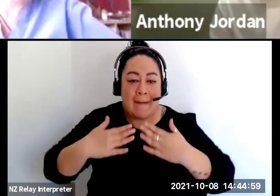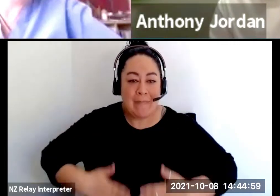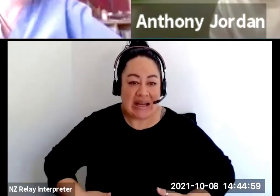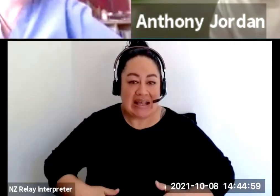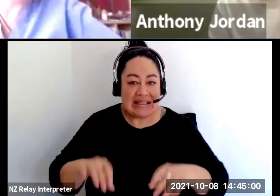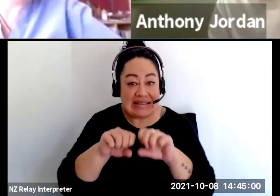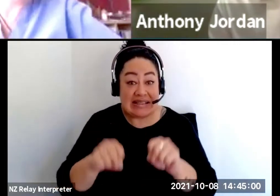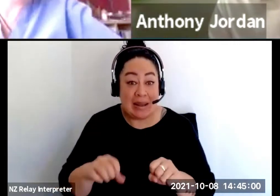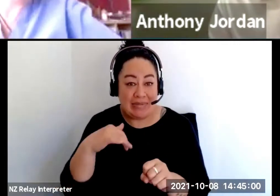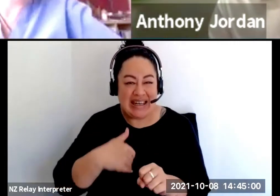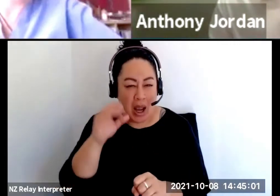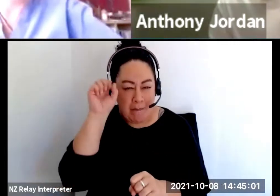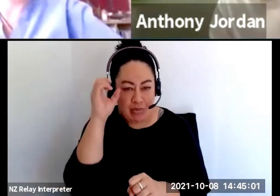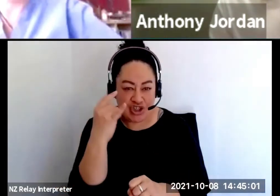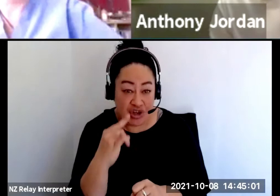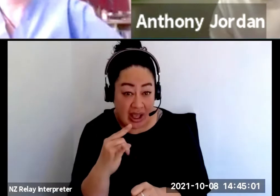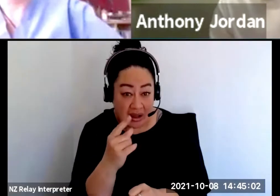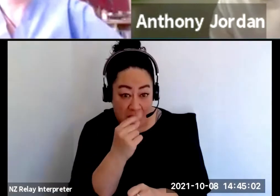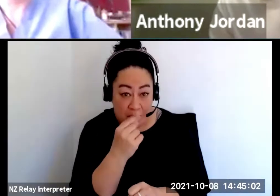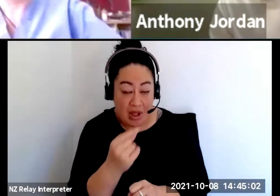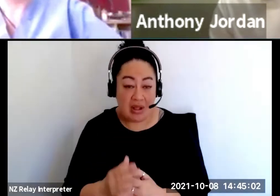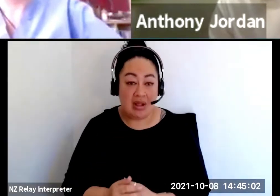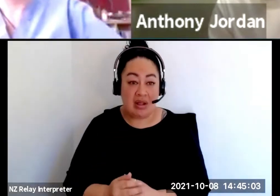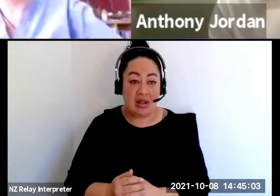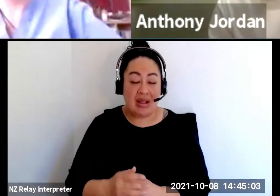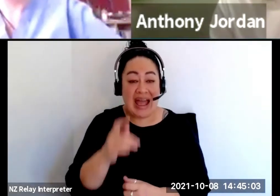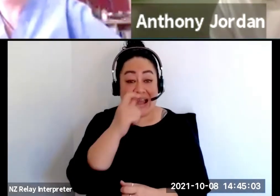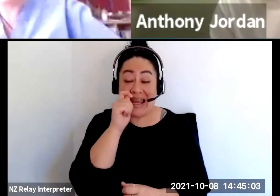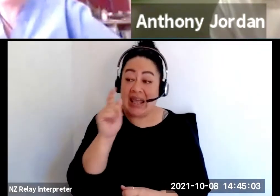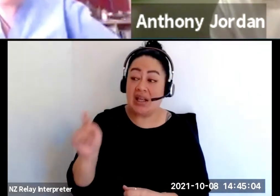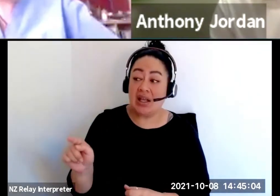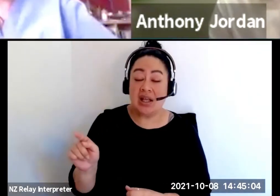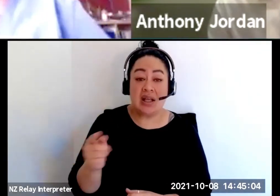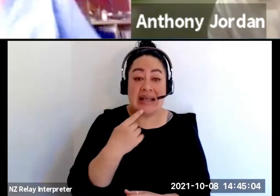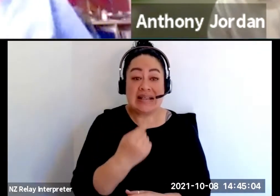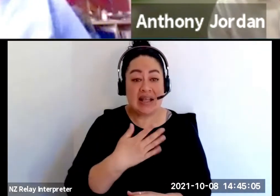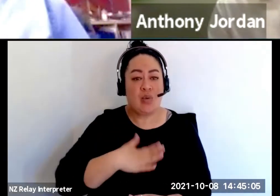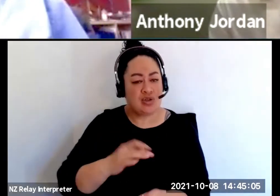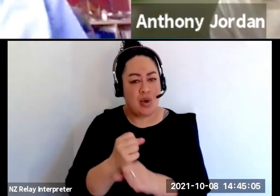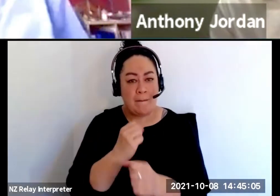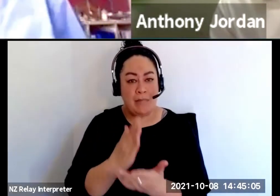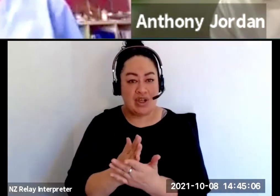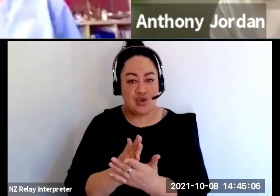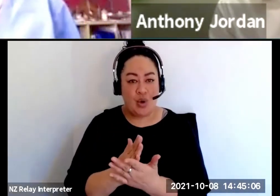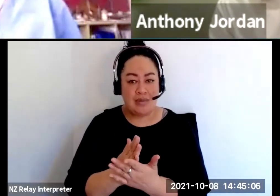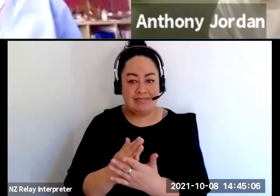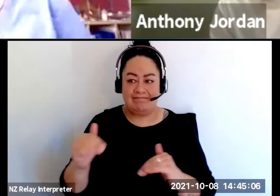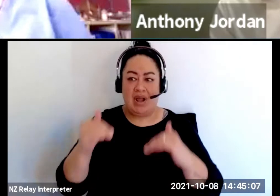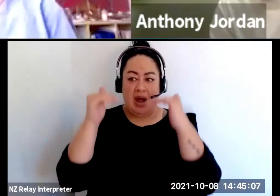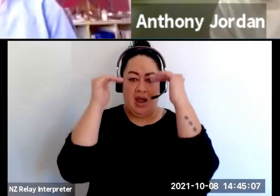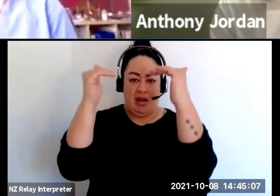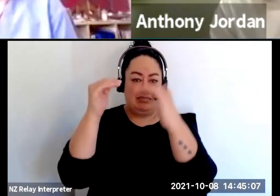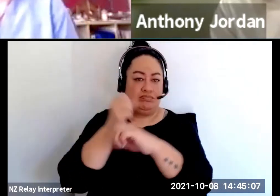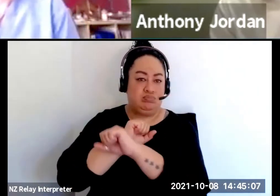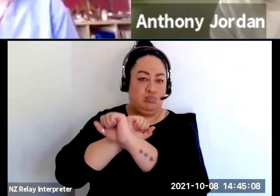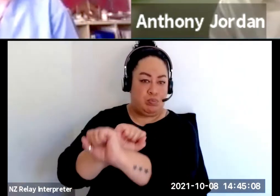And the reason that Lily said is we want to ensure that the protection, that high level protection to stop you